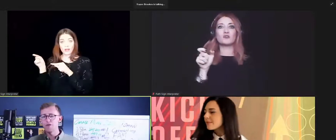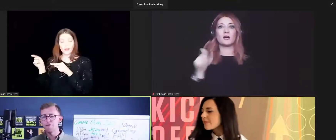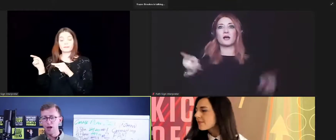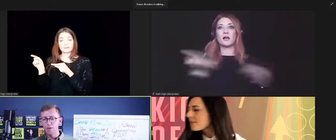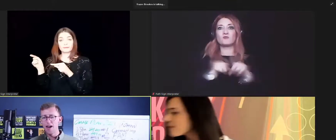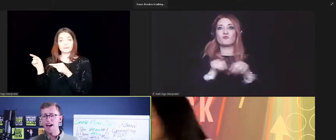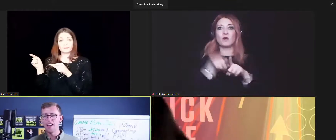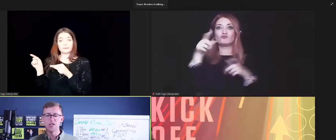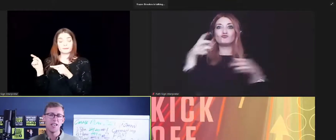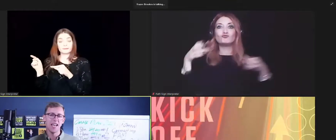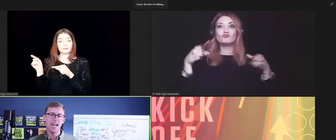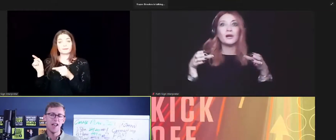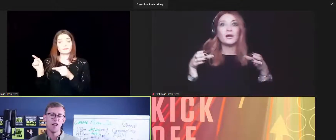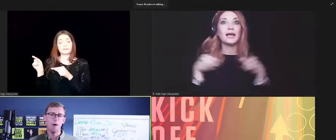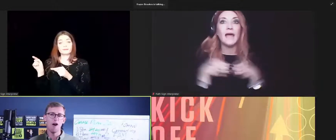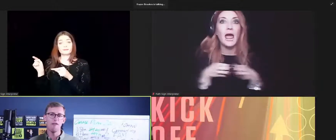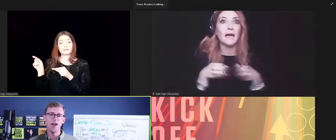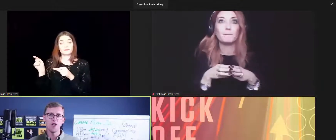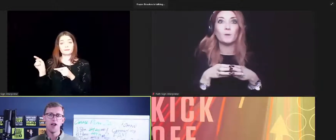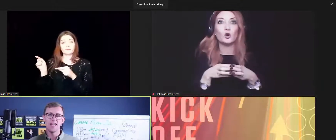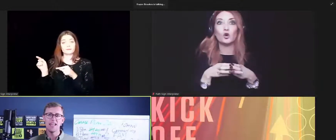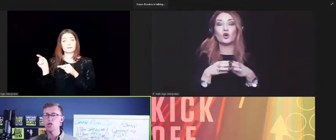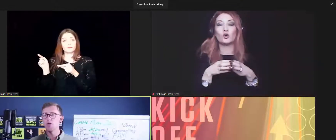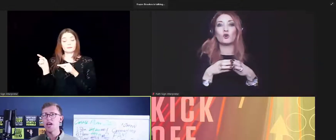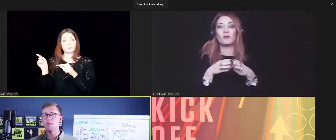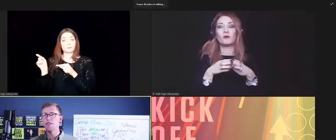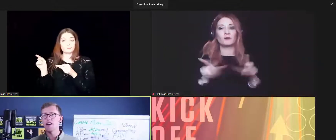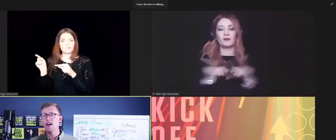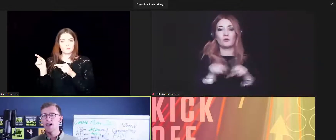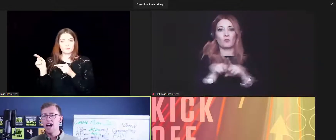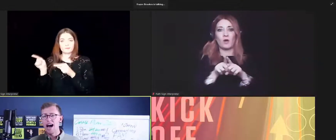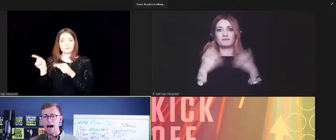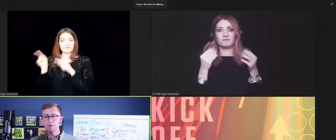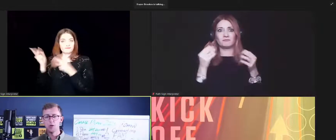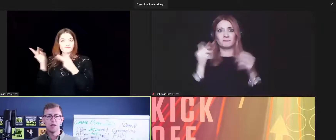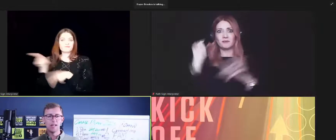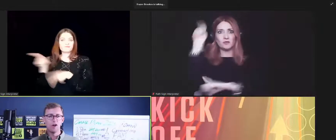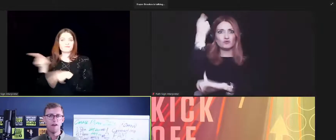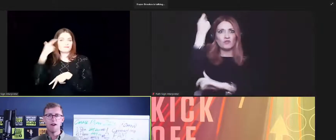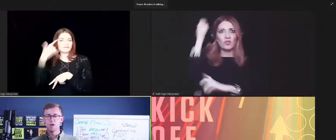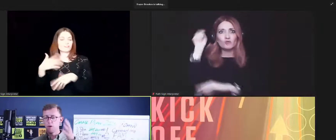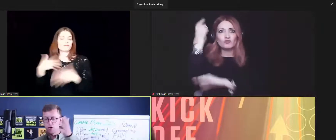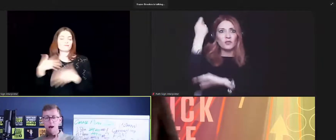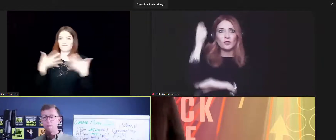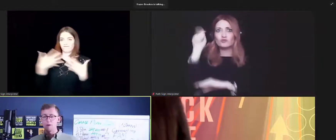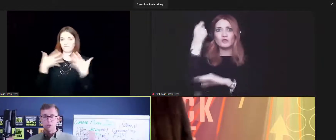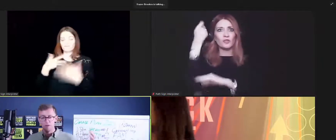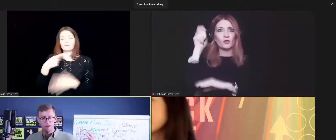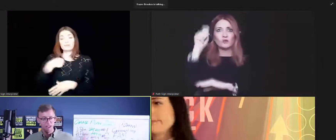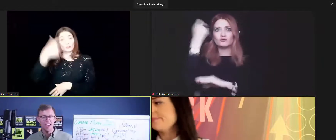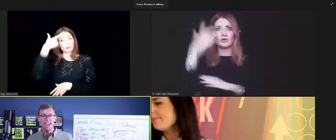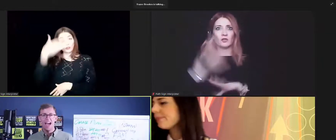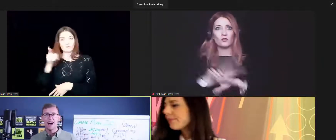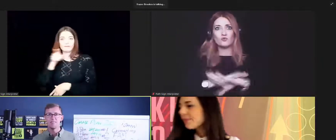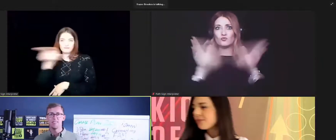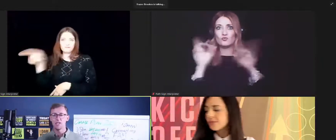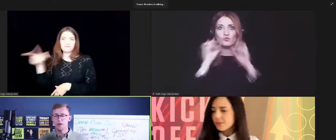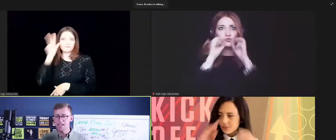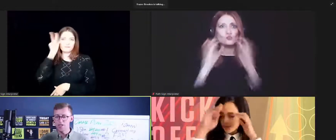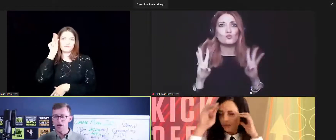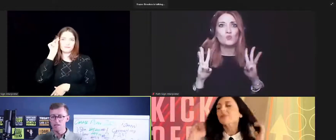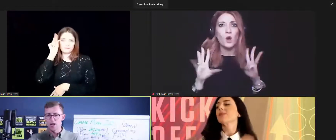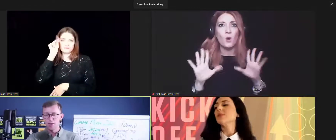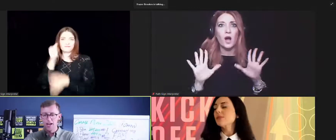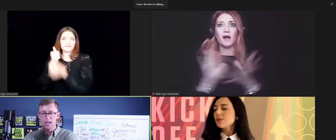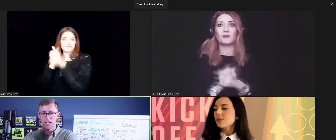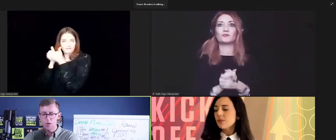guys who follow her and see her and are part of her journey and associated with her absolutely love her as much as I'm about to love on her after this when I can